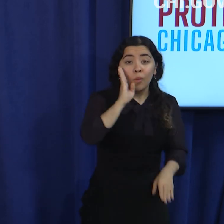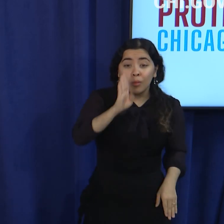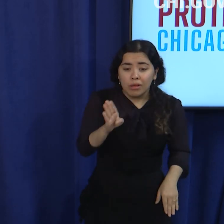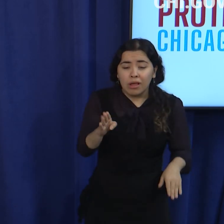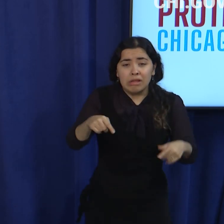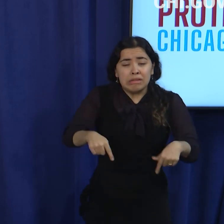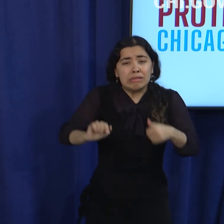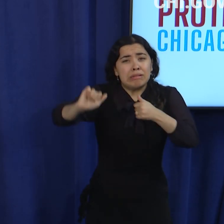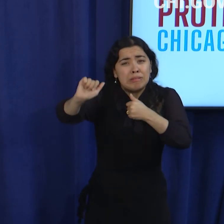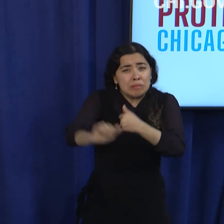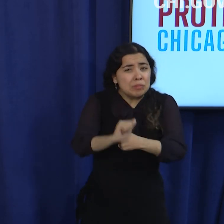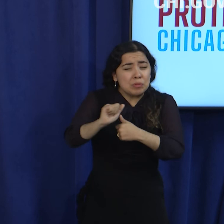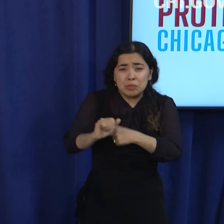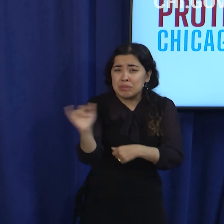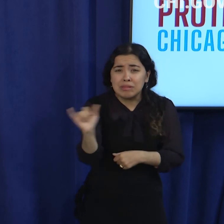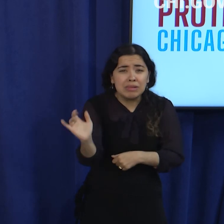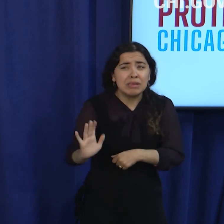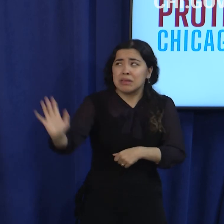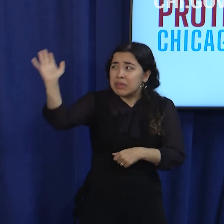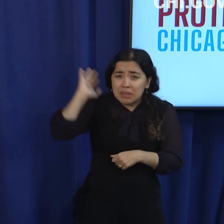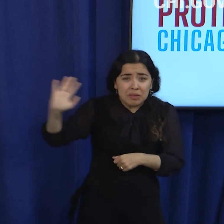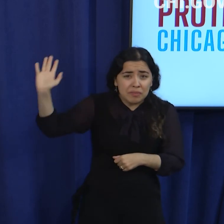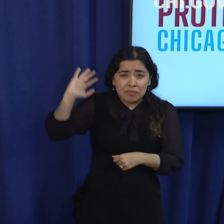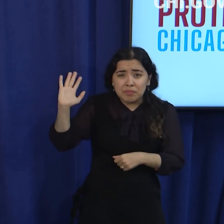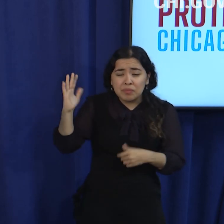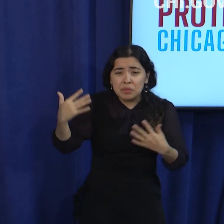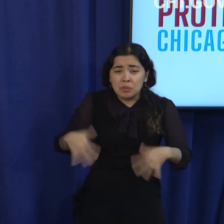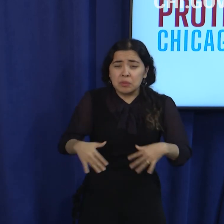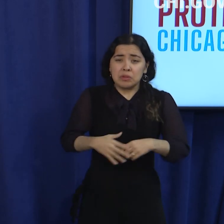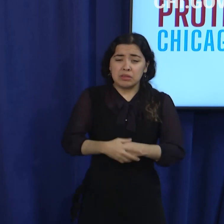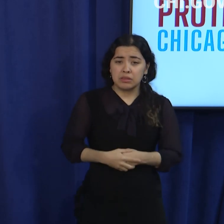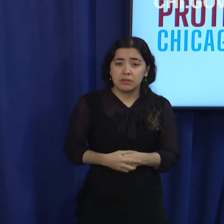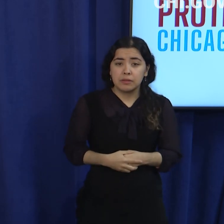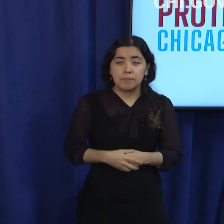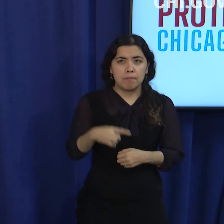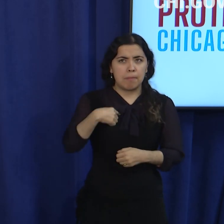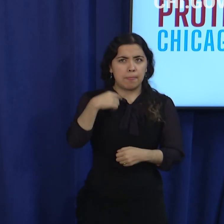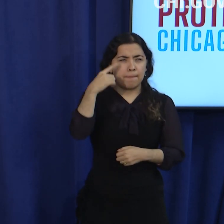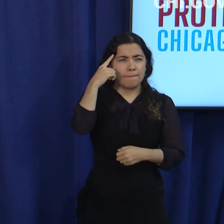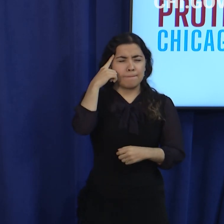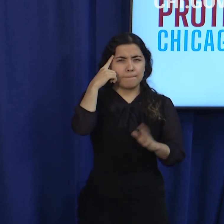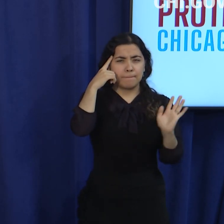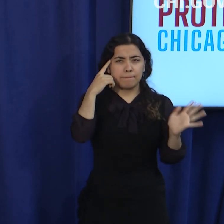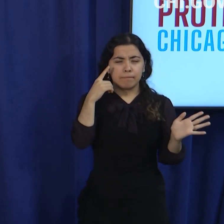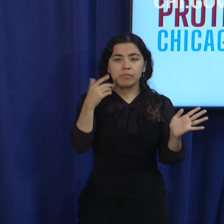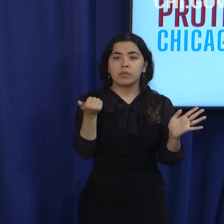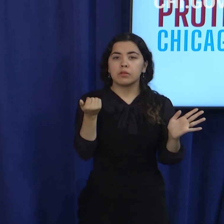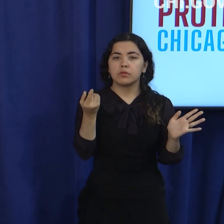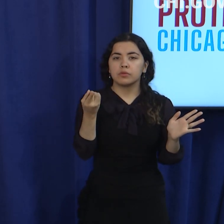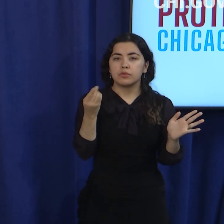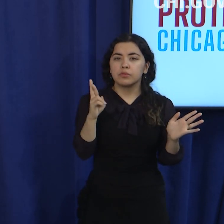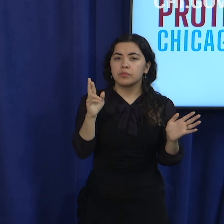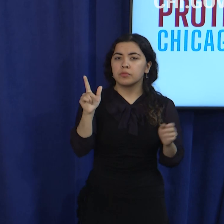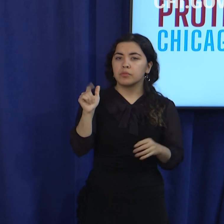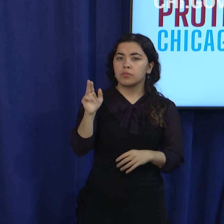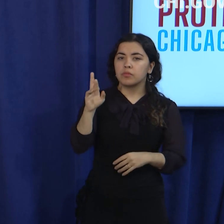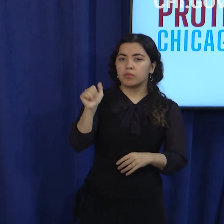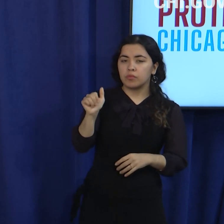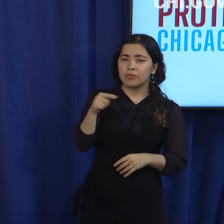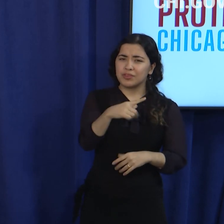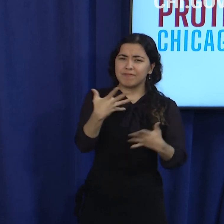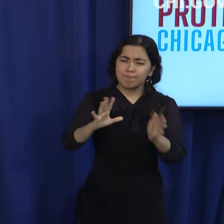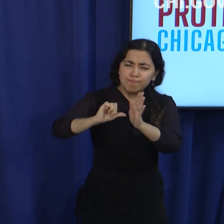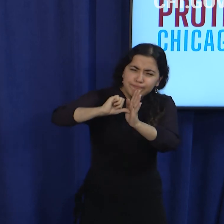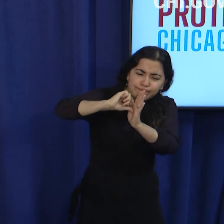as dangerous as ever. And again, I think Dr. Laura really emphasized this